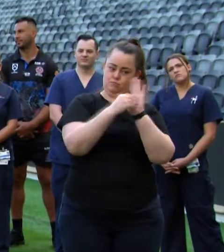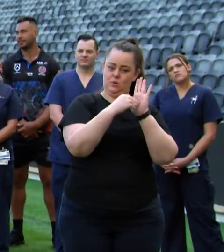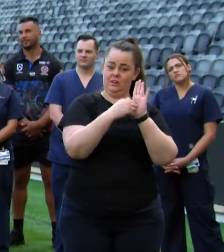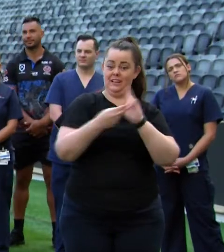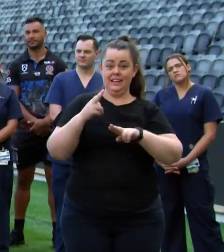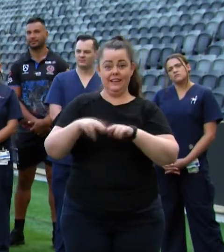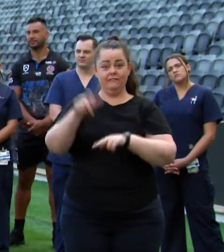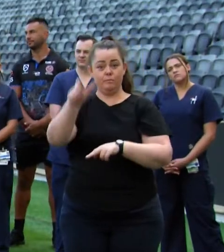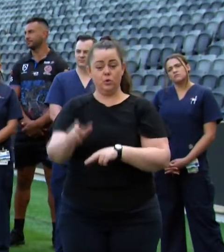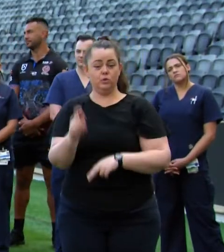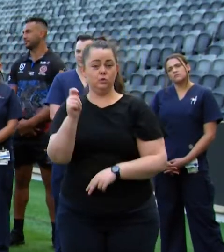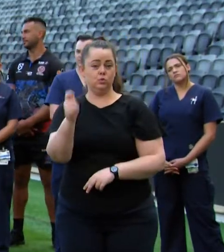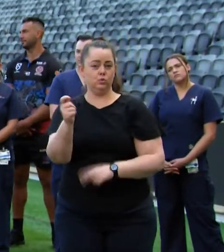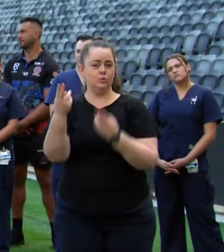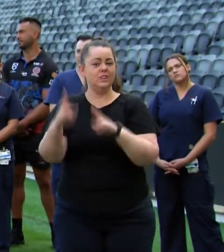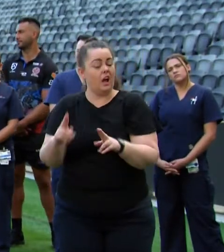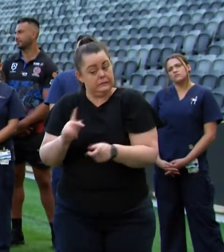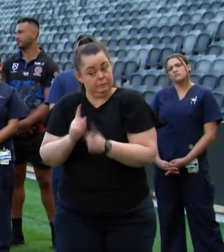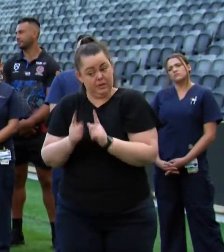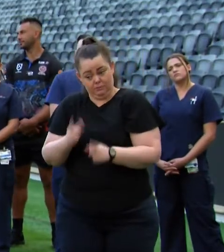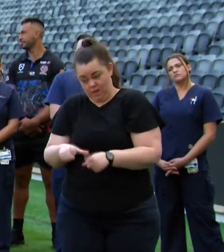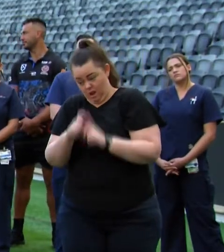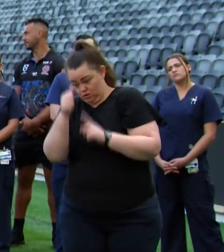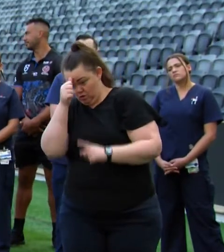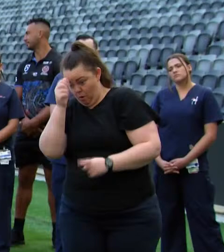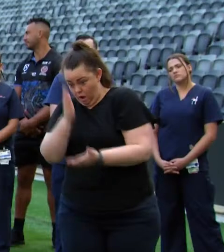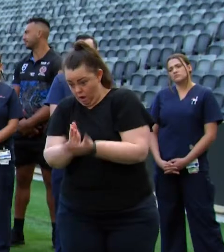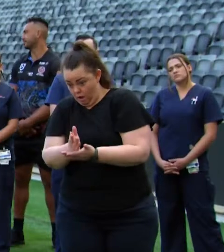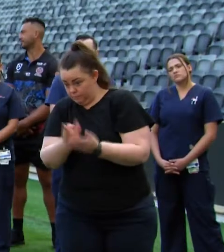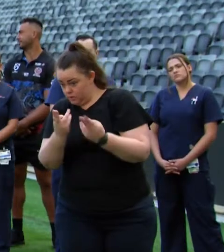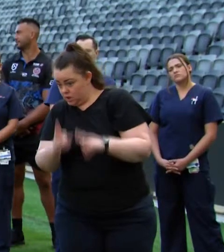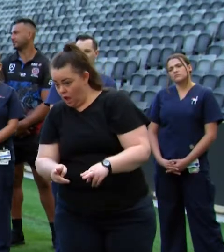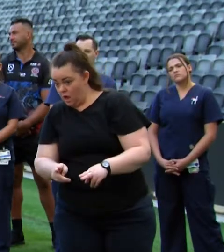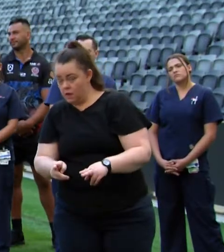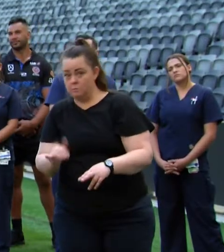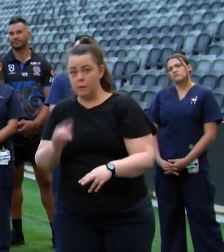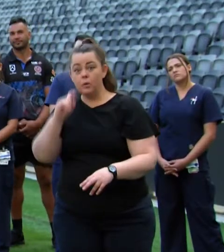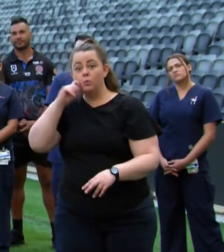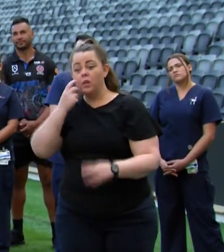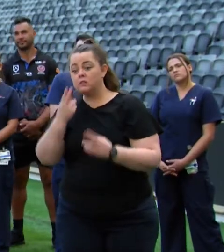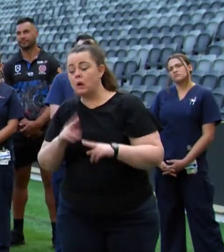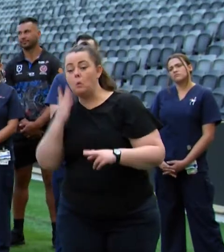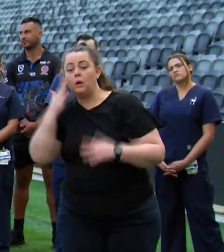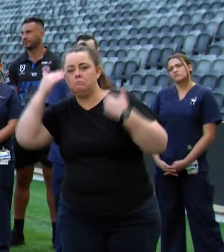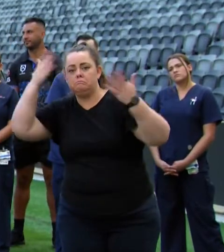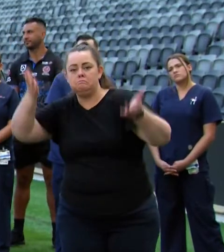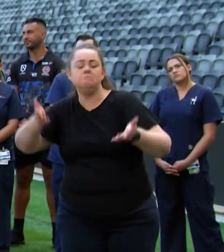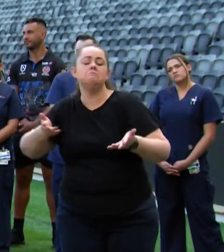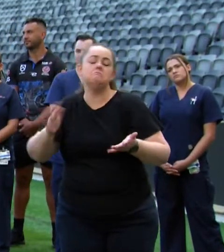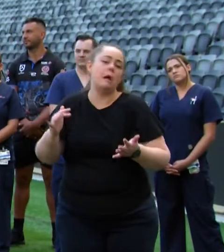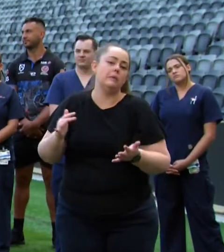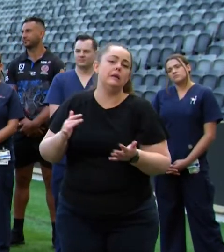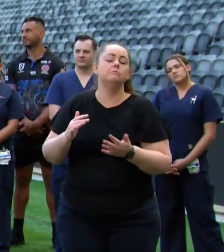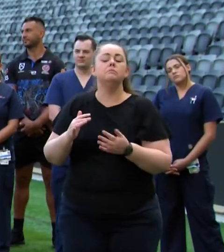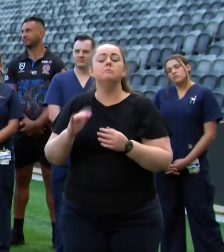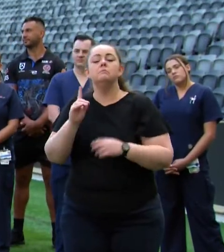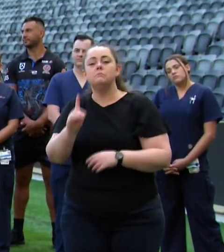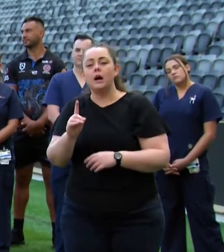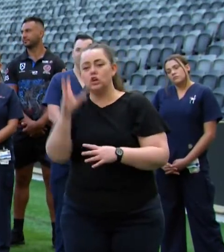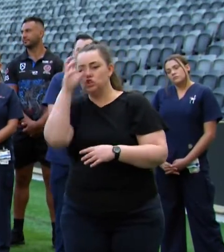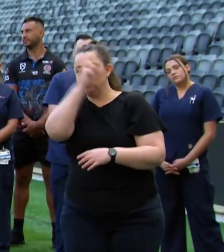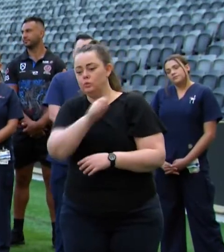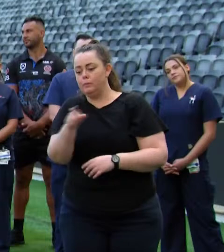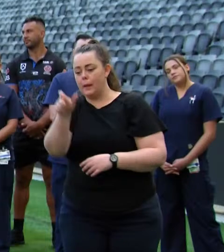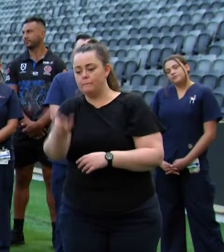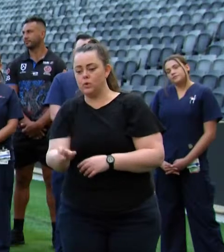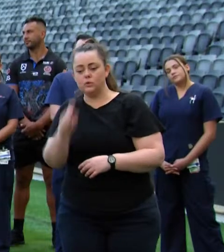know, there might be a view that this person will pass away, but when, there will be a presumption that the family